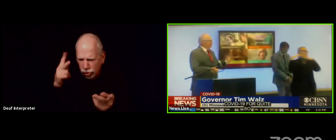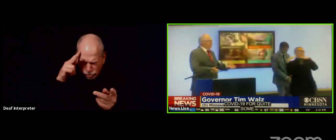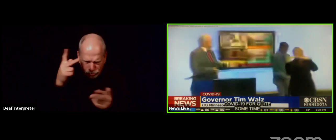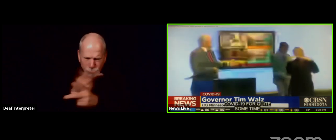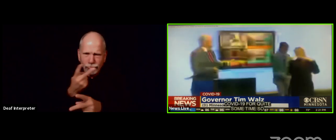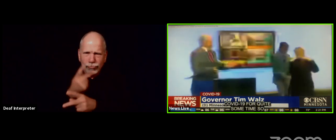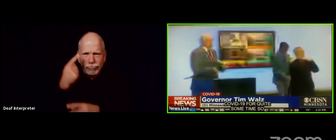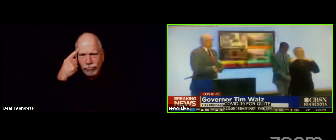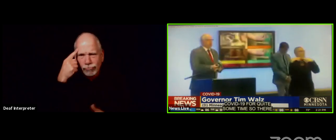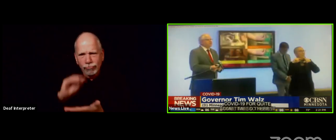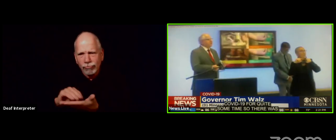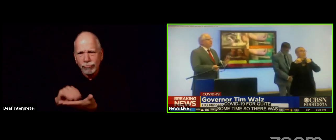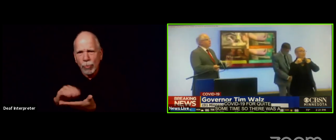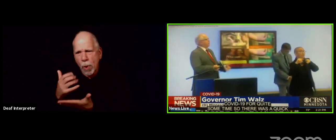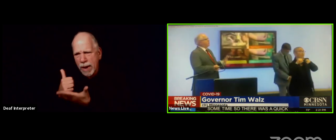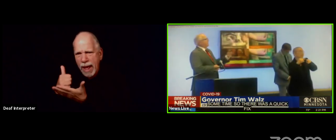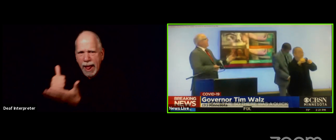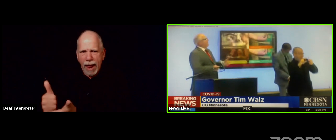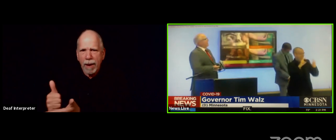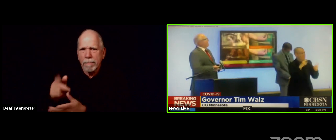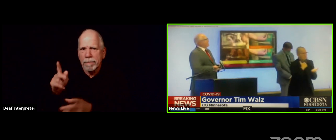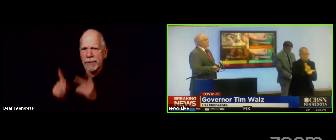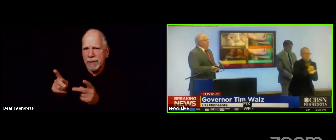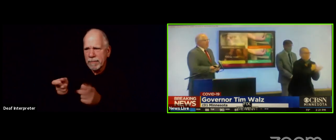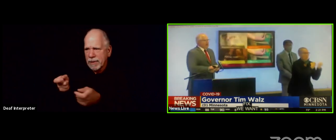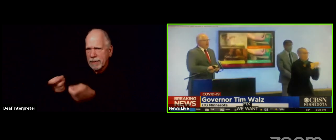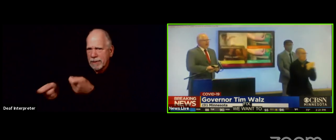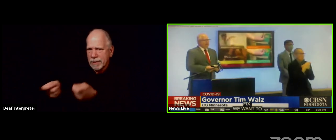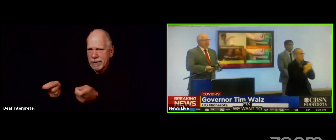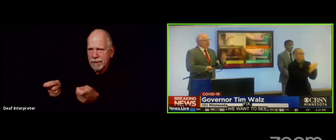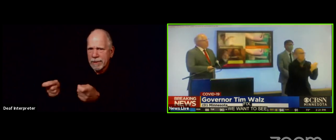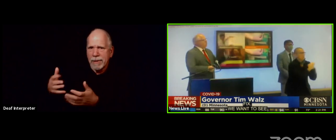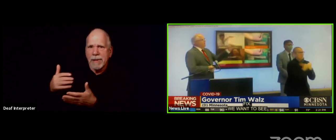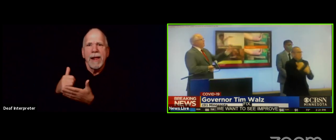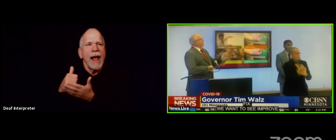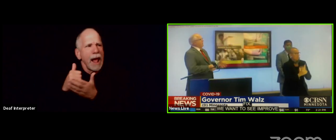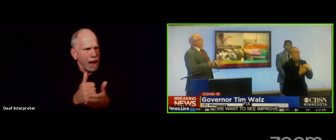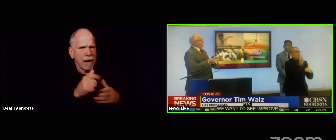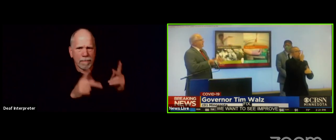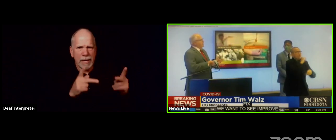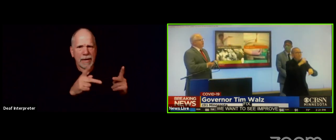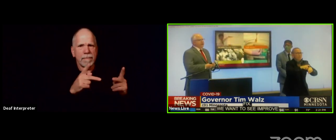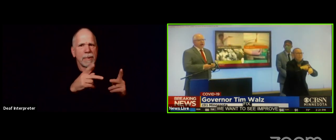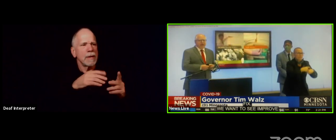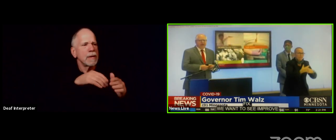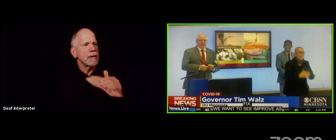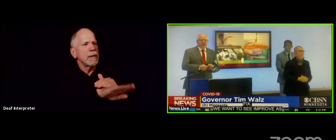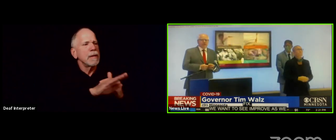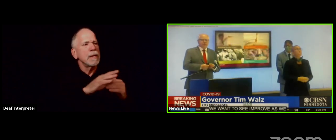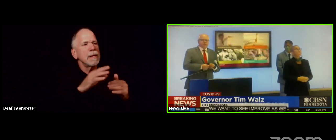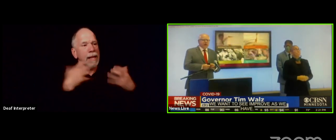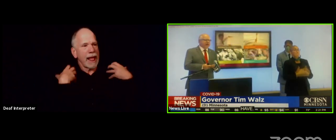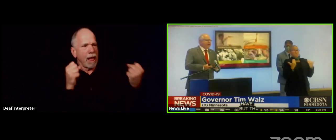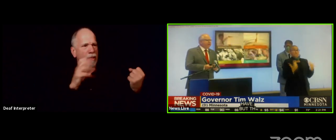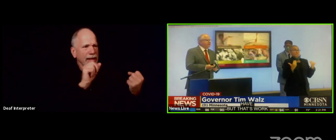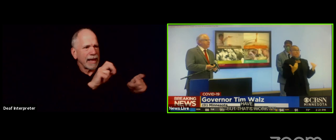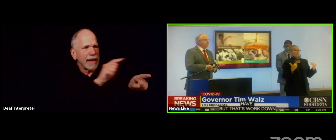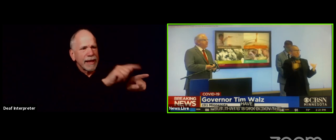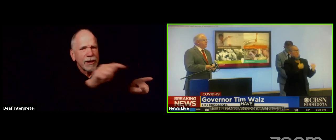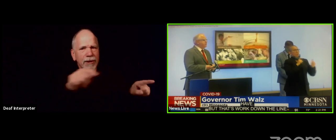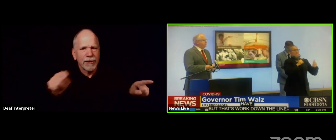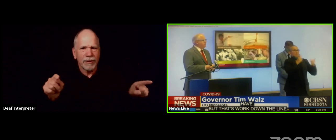as they have. We want to see us work towards that vaccine. But that's work down the line. In the here and now, we have to be able to respond. And I think